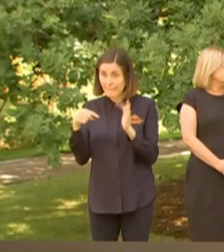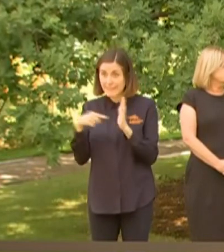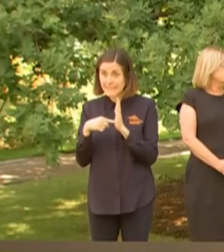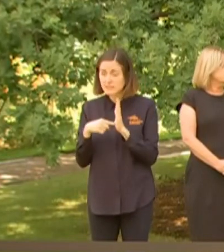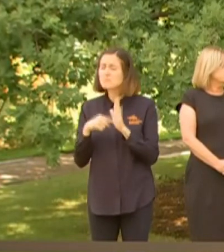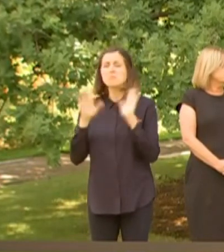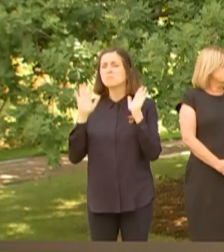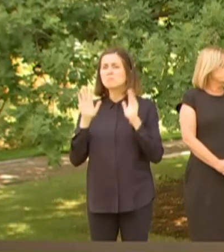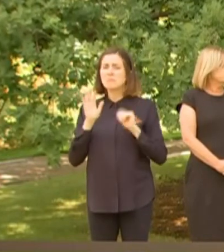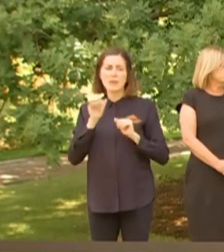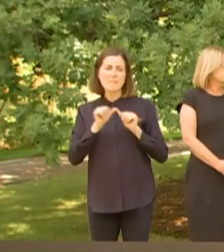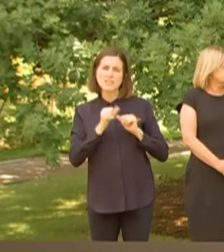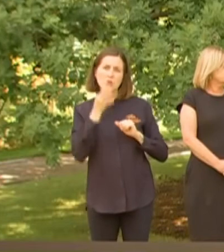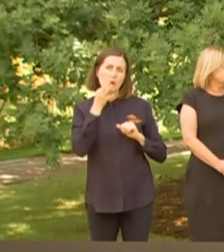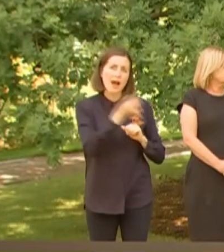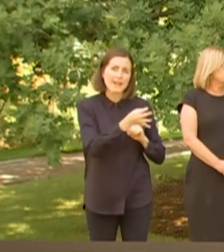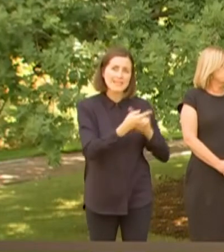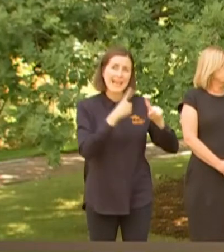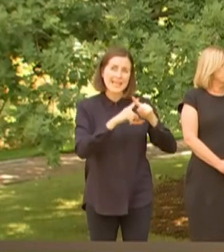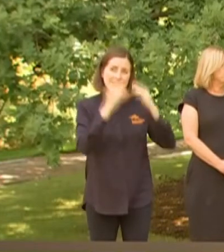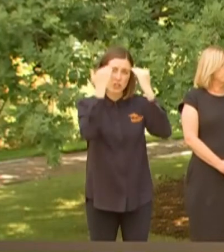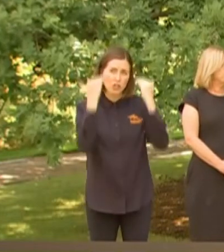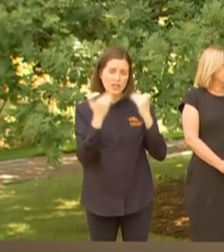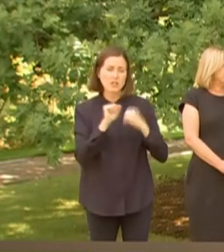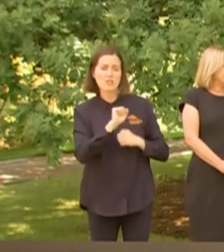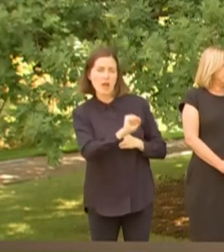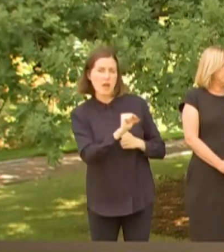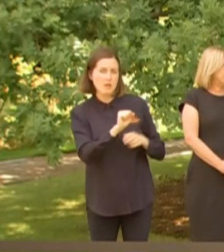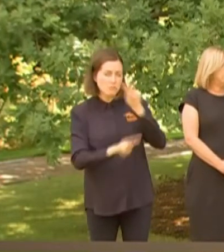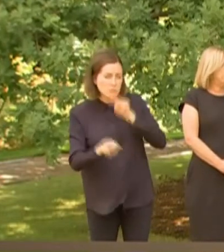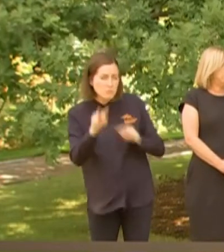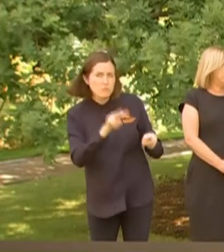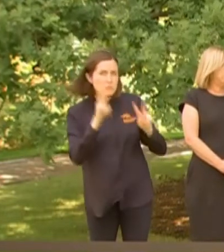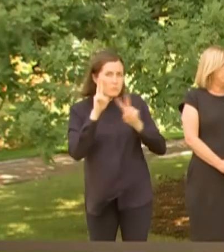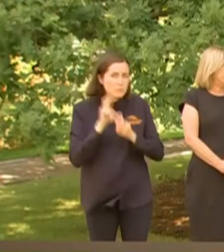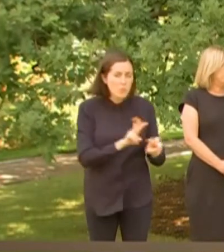its mind to, and we'll wait and see. I don't want to preempt that, Rich. Despite your